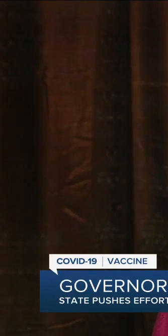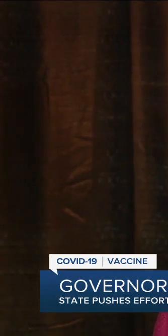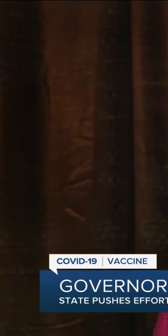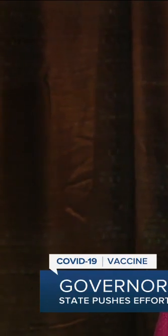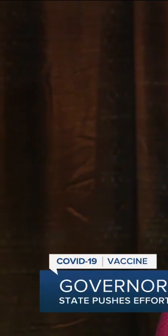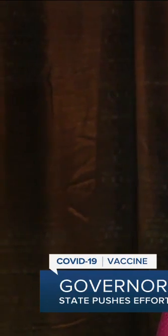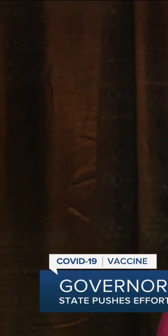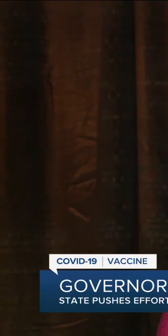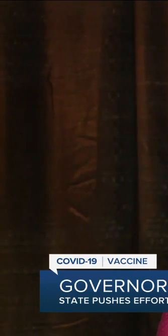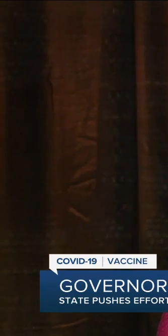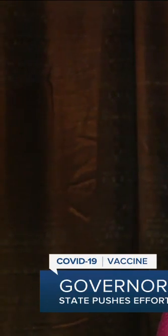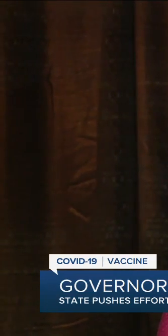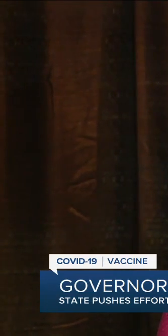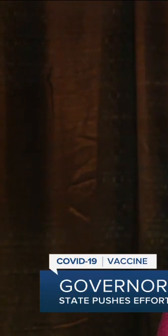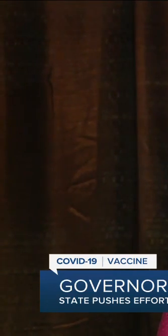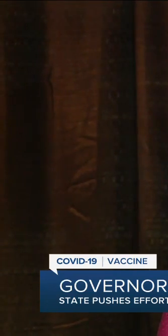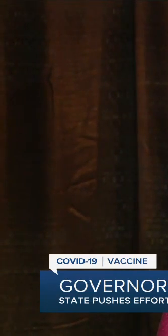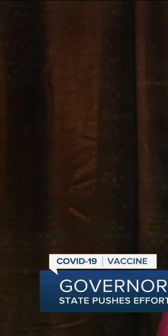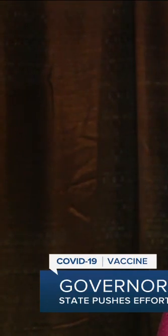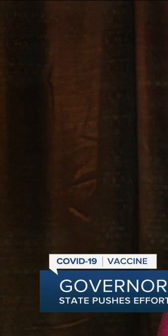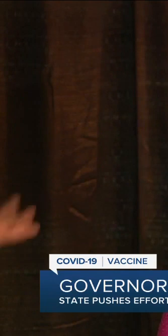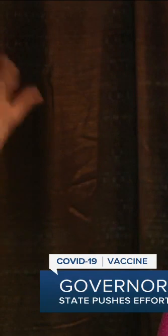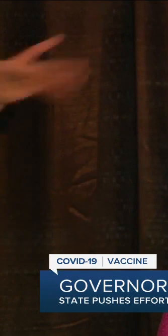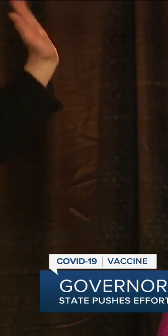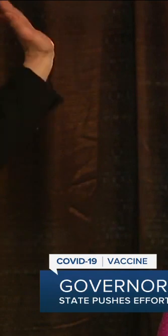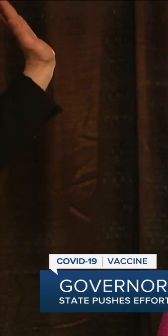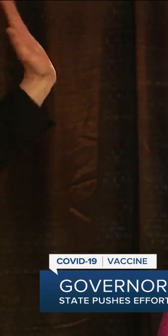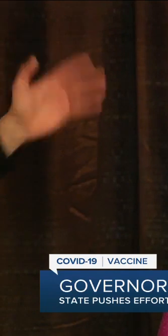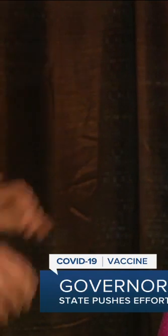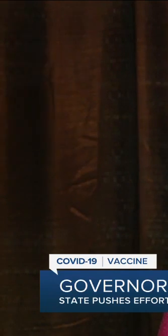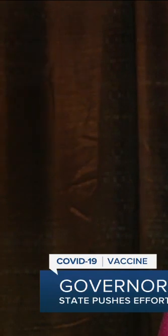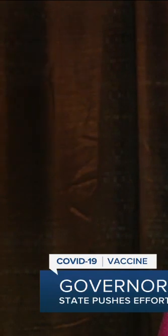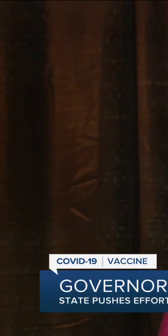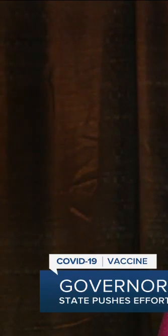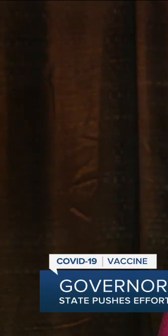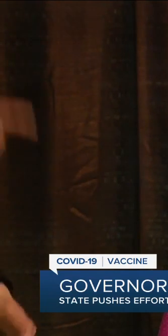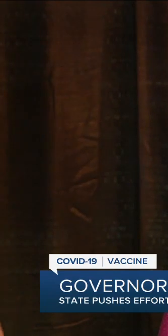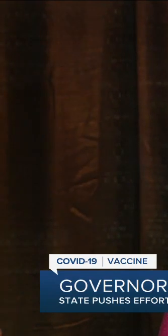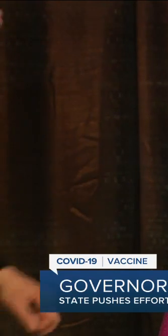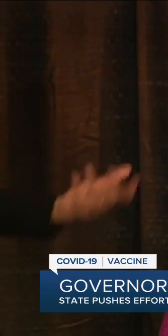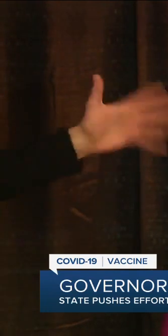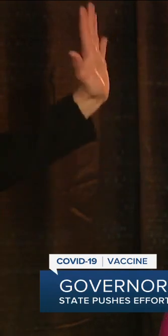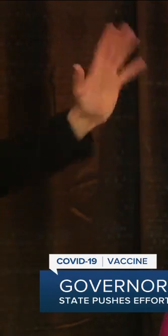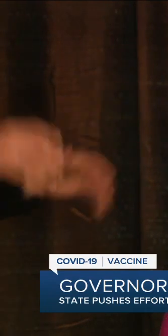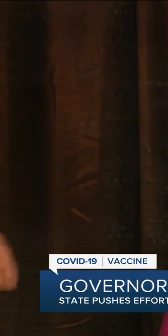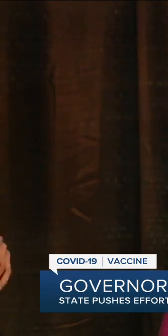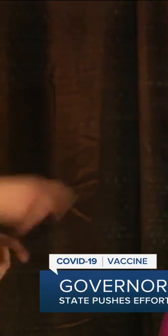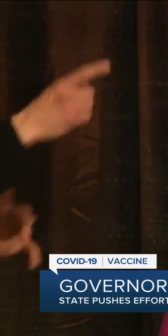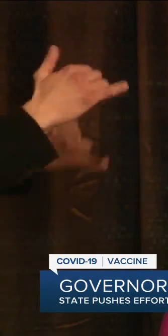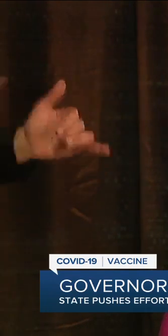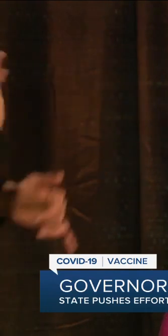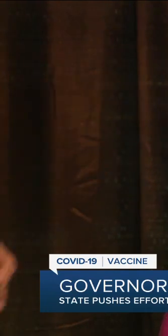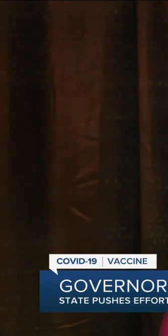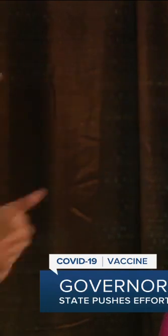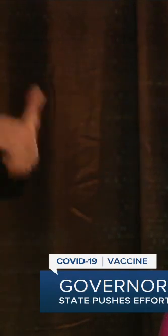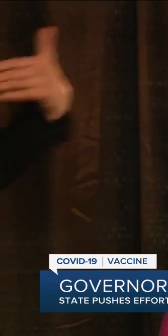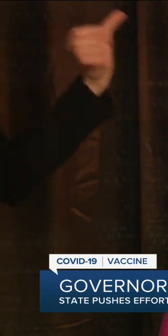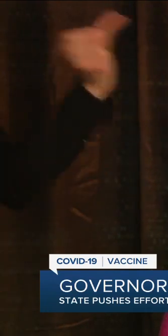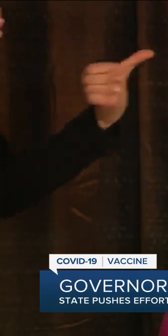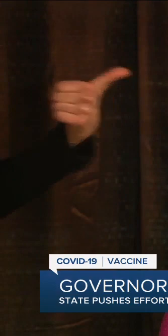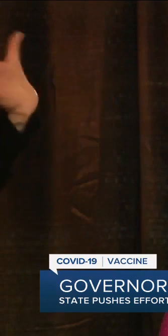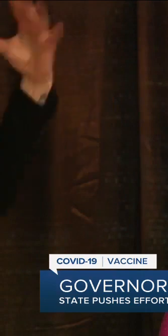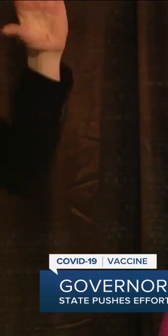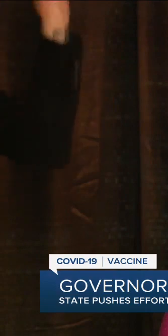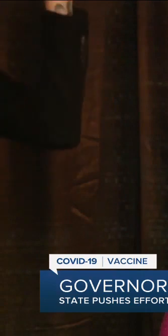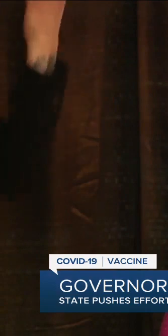morning they received their very first shot of the Pfizer vaccine. Some student athletes, some on the honor roll from schools from